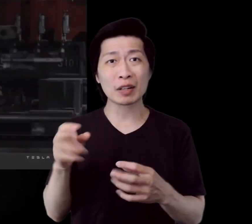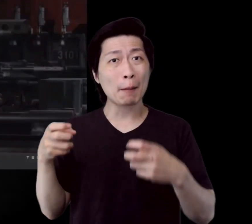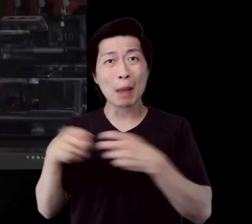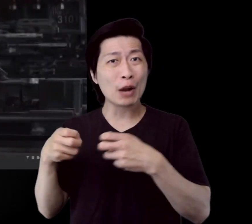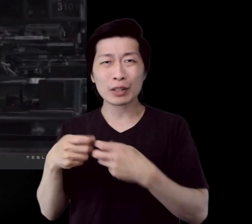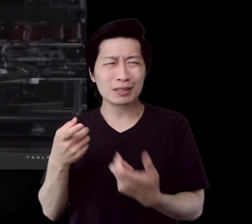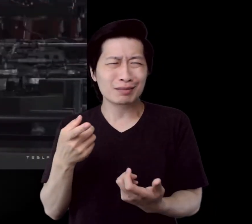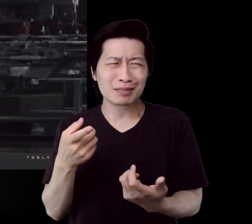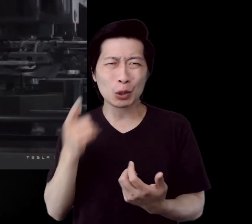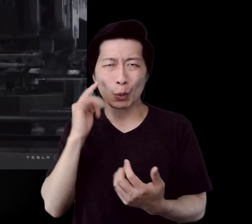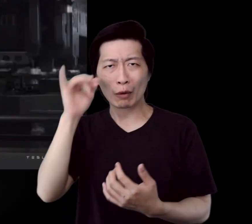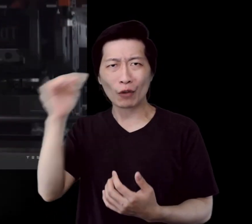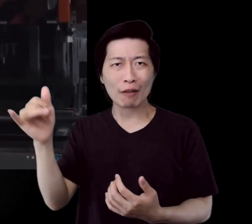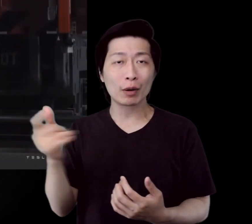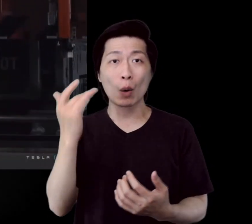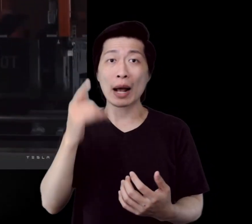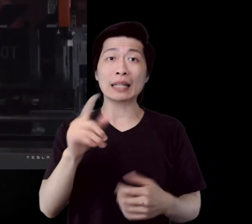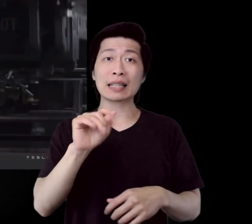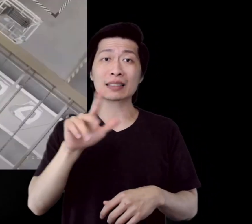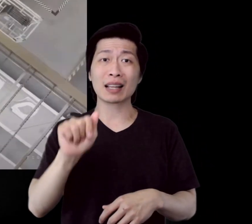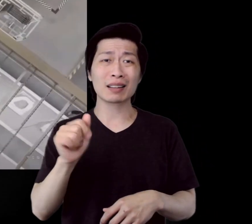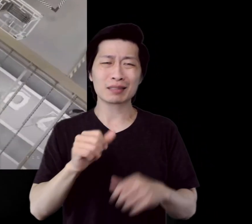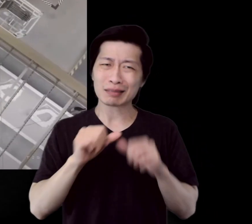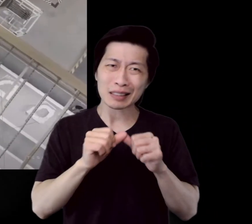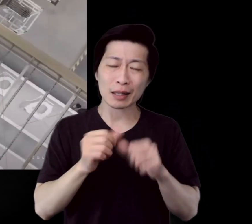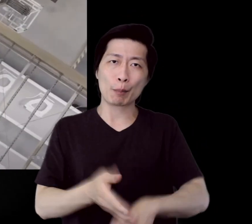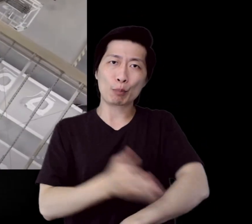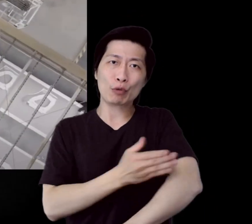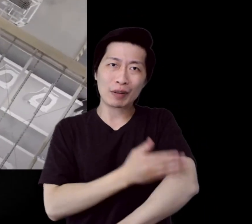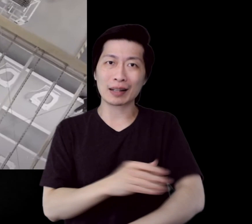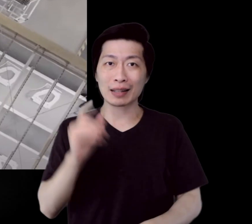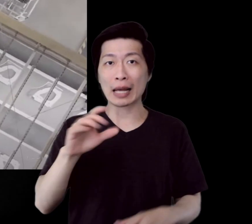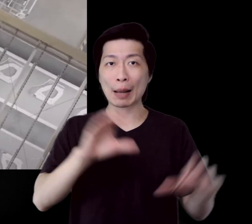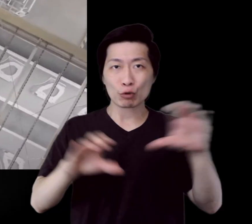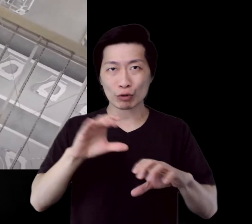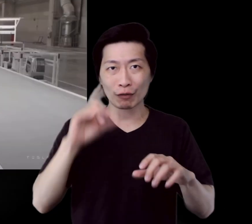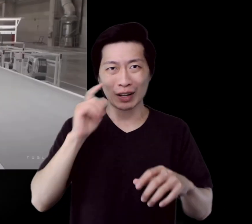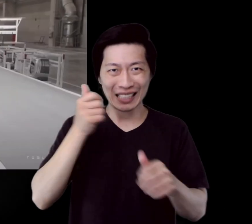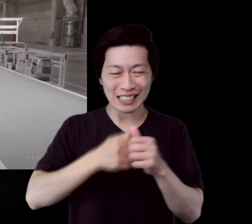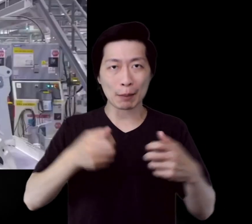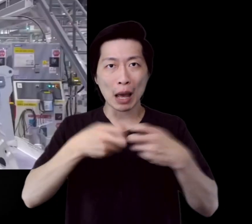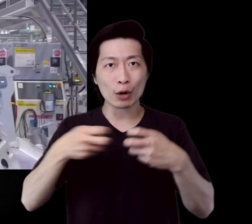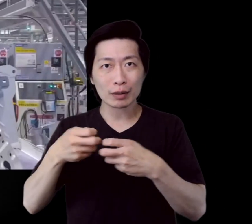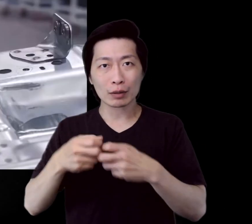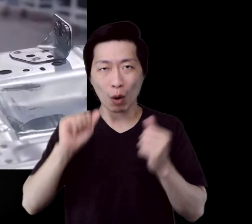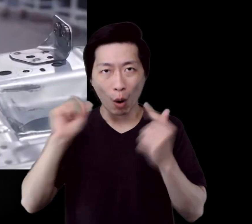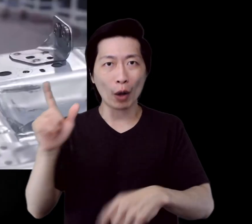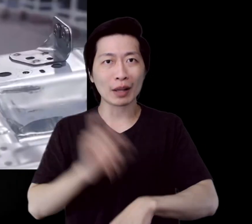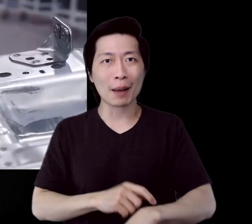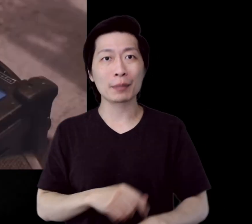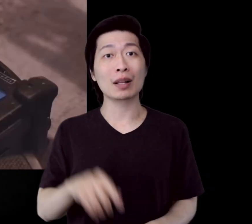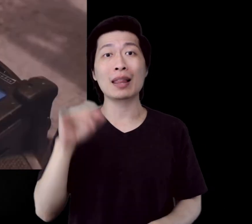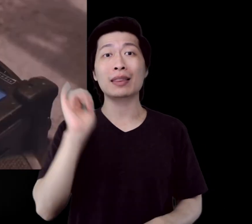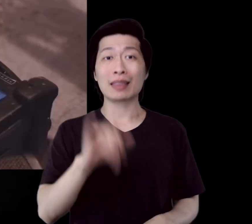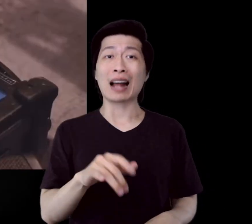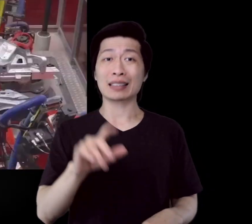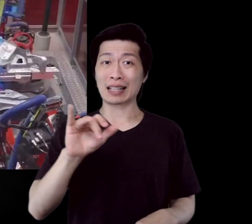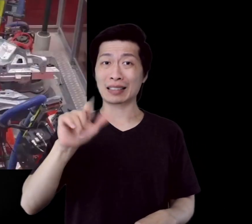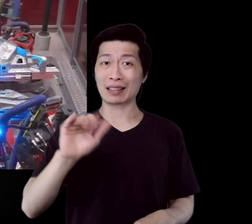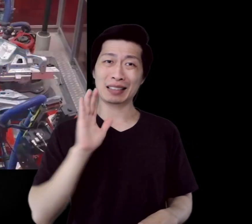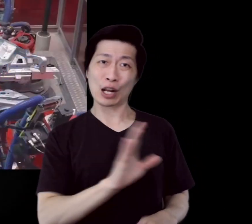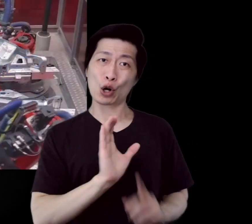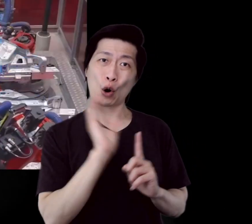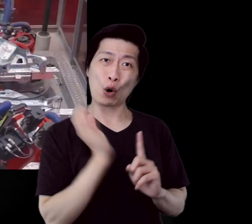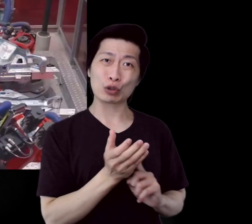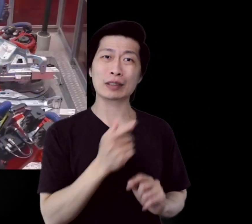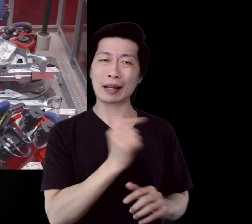forever, because Tesla constantly improves the chemistry of these batteries all the time. And this is the culture that